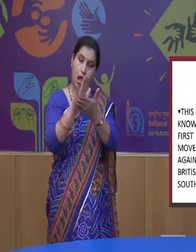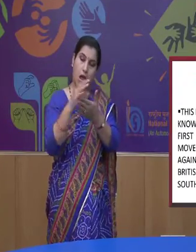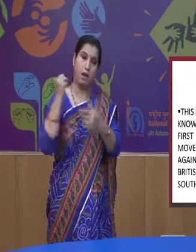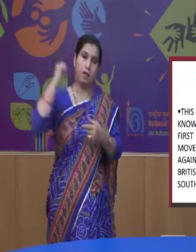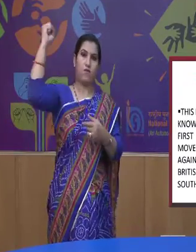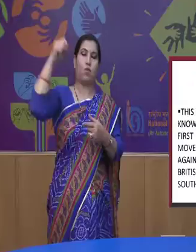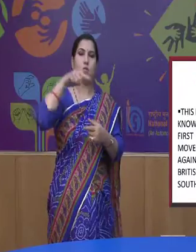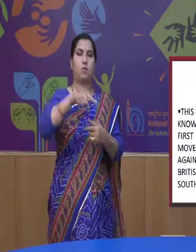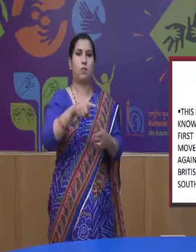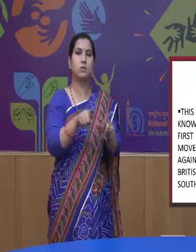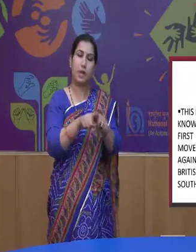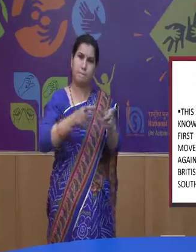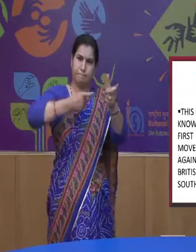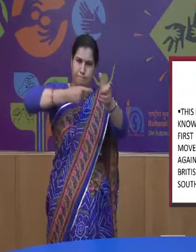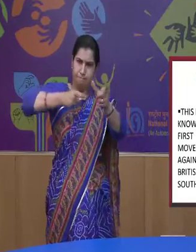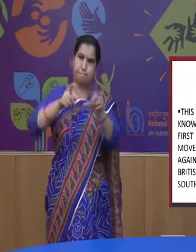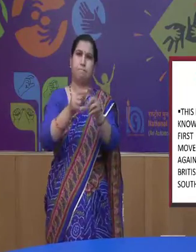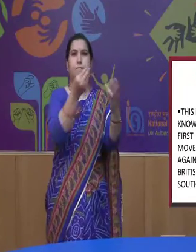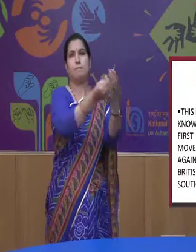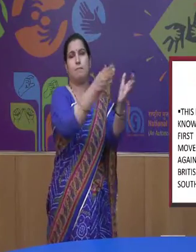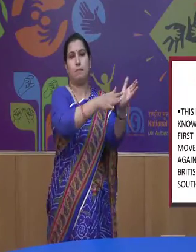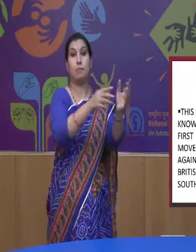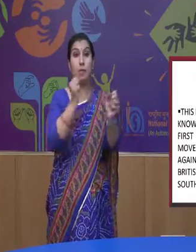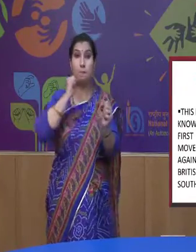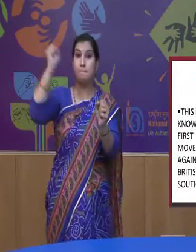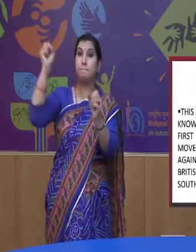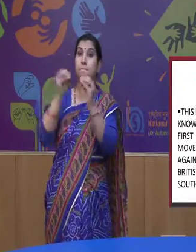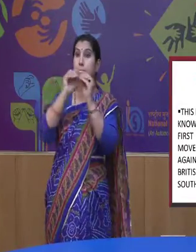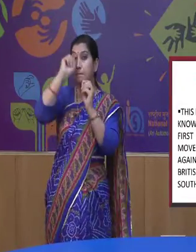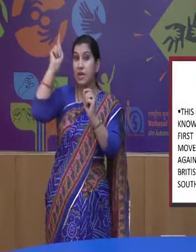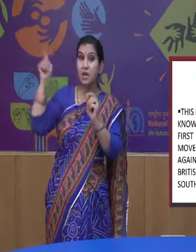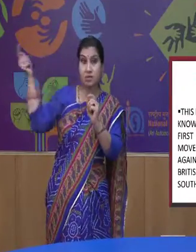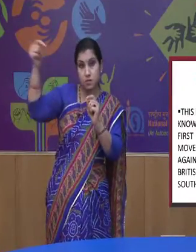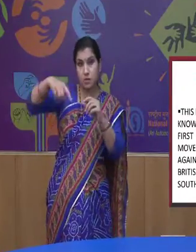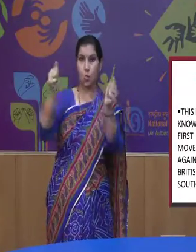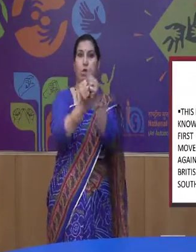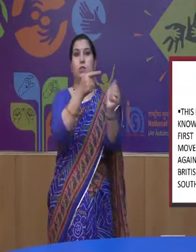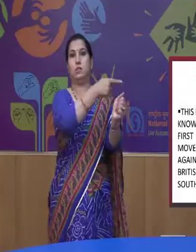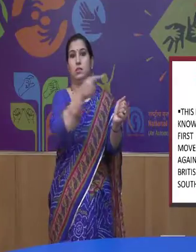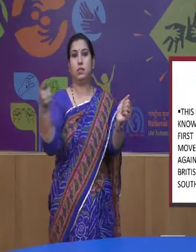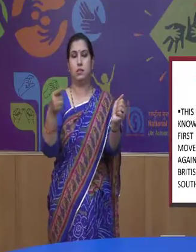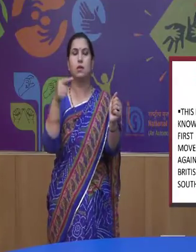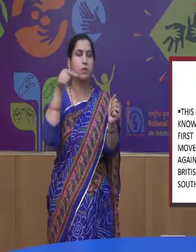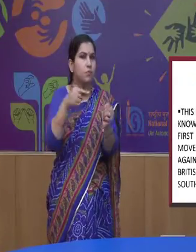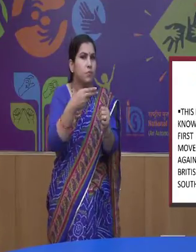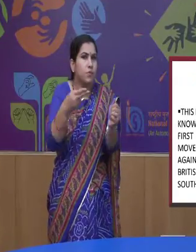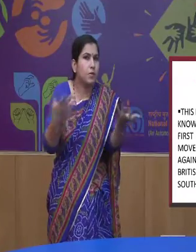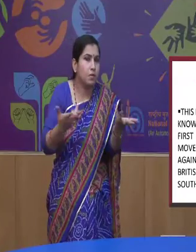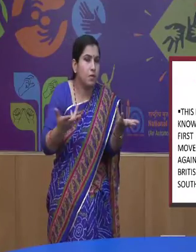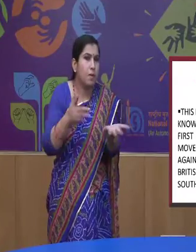which was armed revolt against the British government, and this revolt took place in